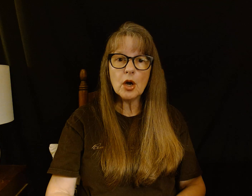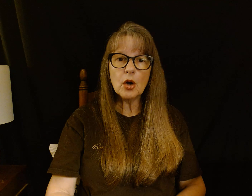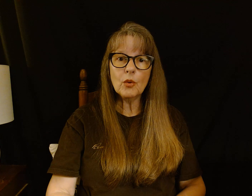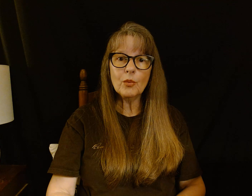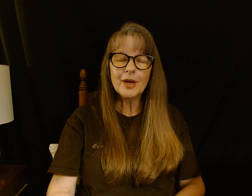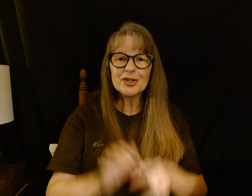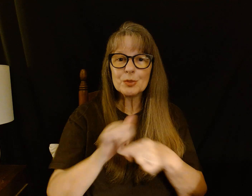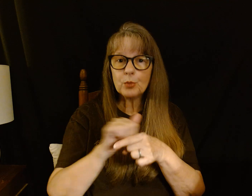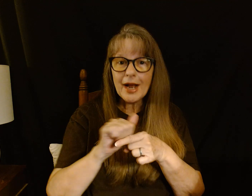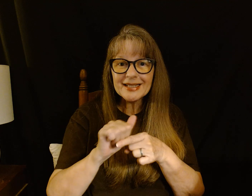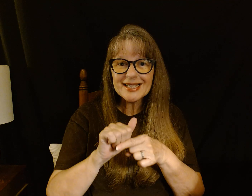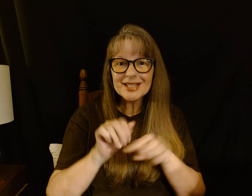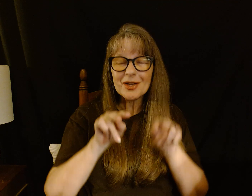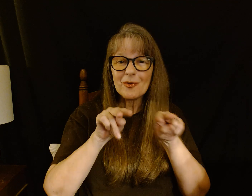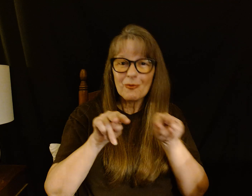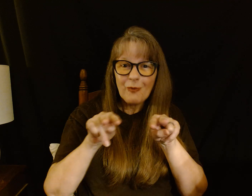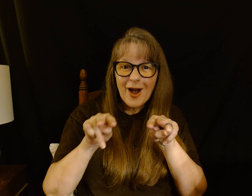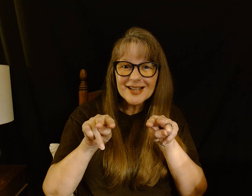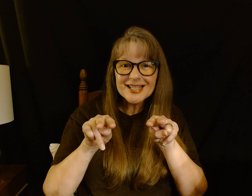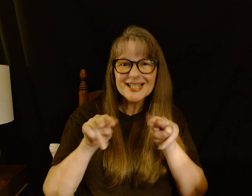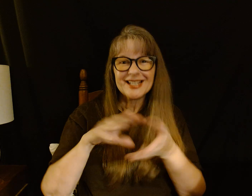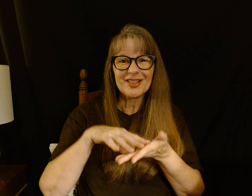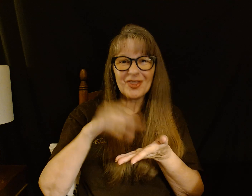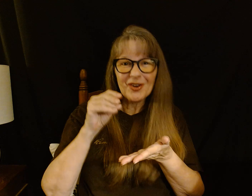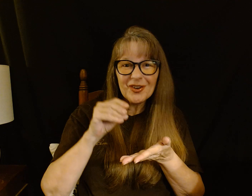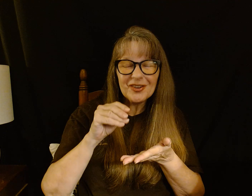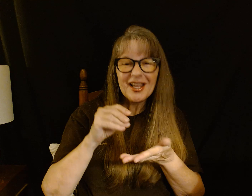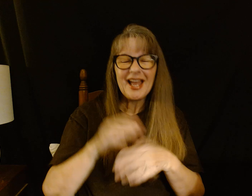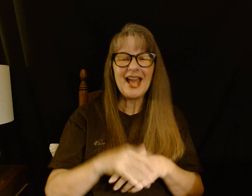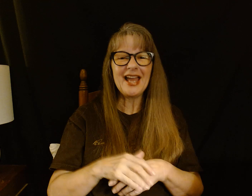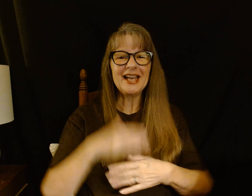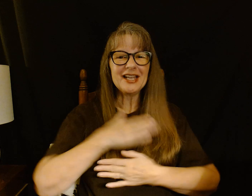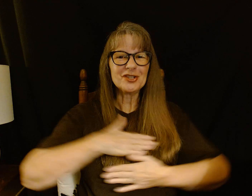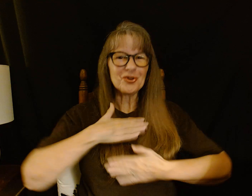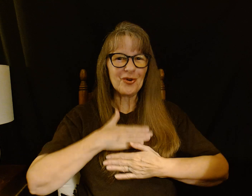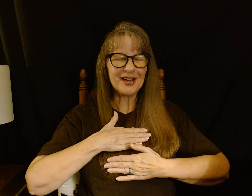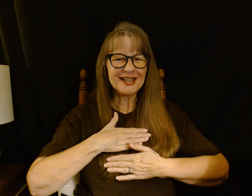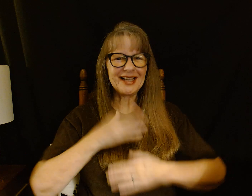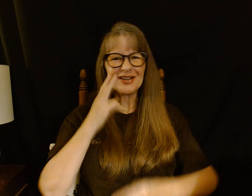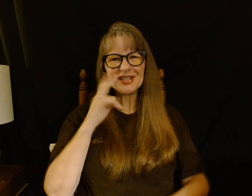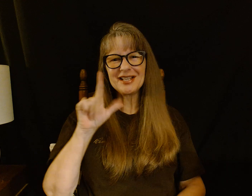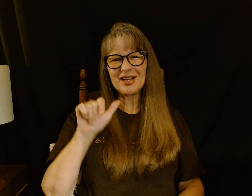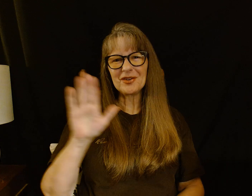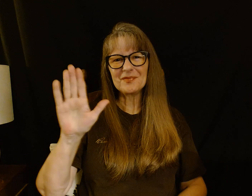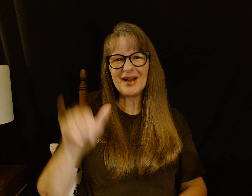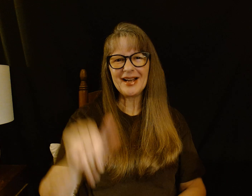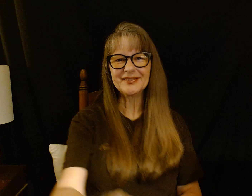So just practice, watch, learn, and enjoy. I'll see you later. Bye.